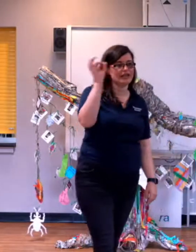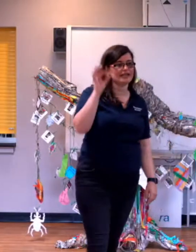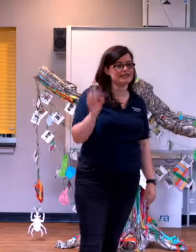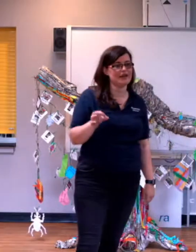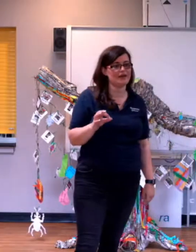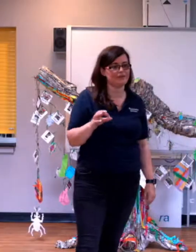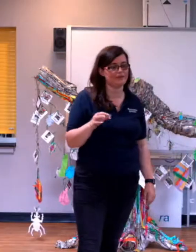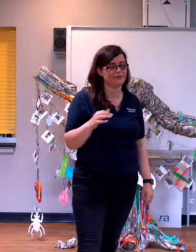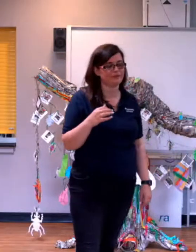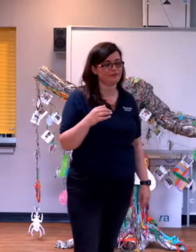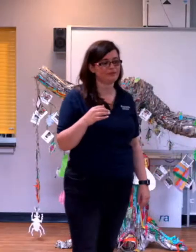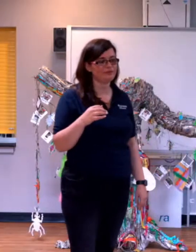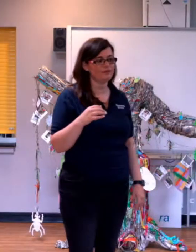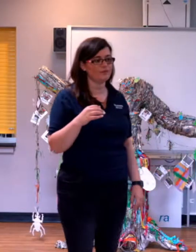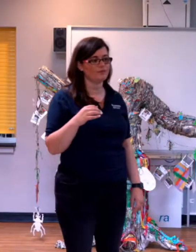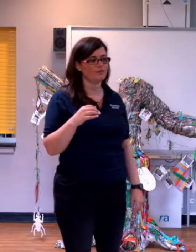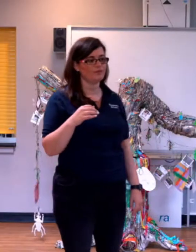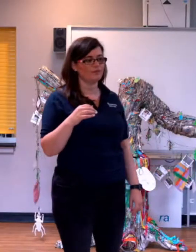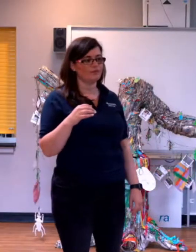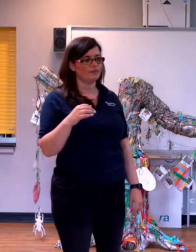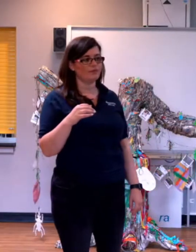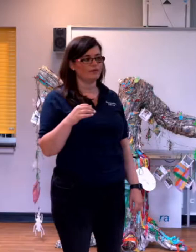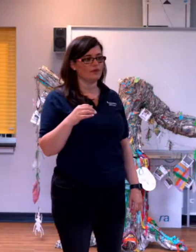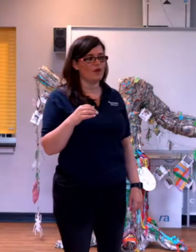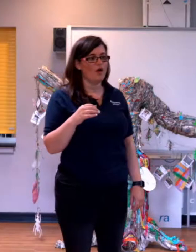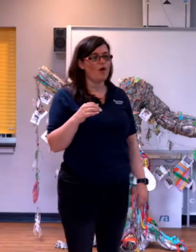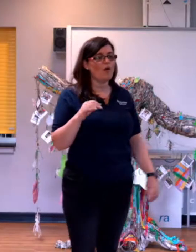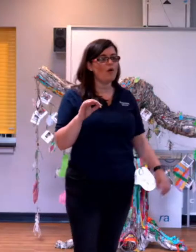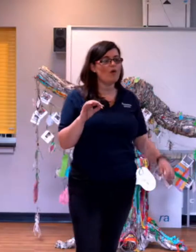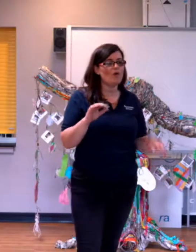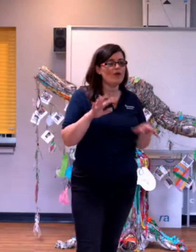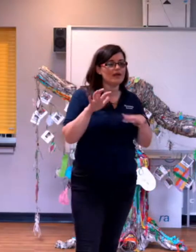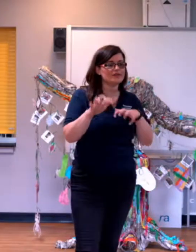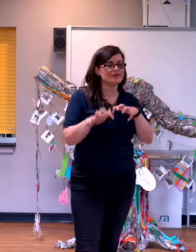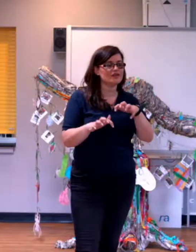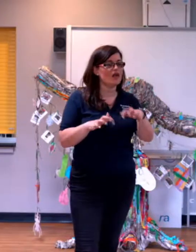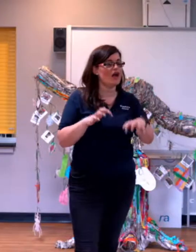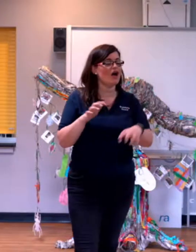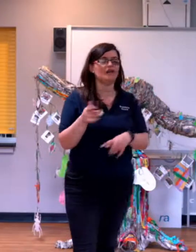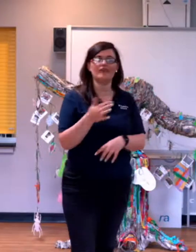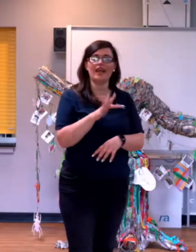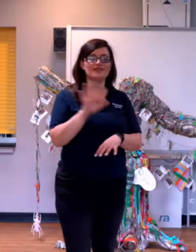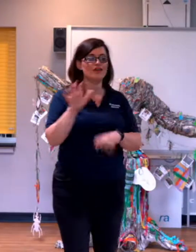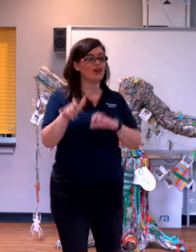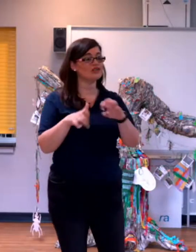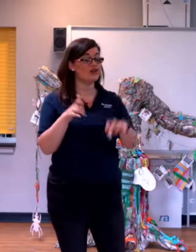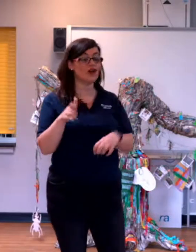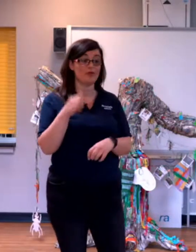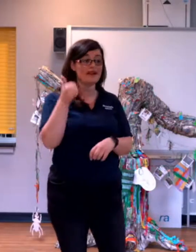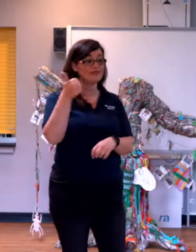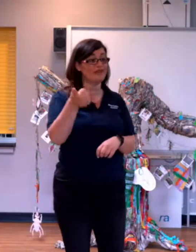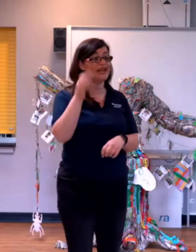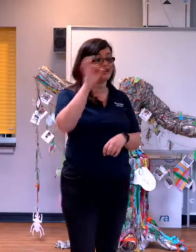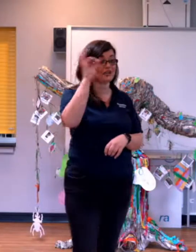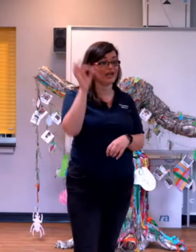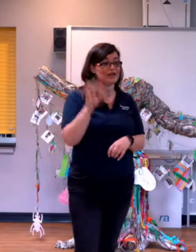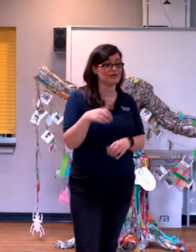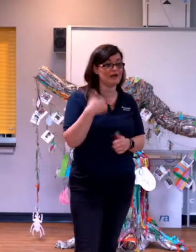guess though. We've got a guess for a sloth. Oh, a sloth. It's not a sloth, but that's a really good guess. Well